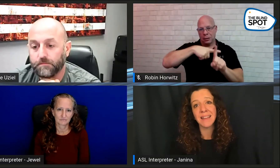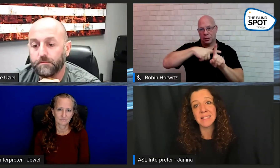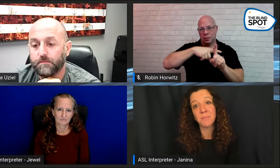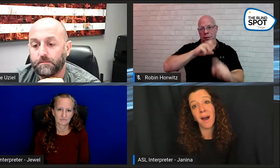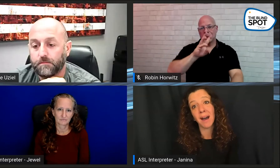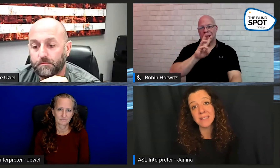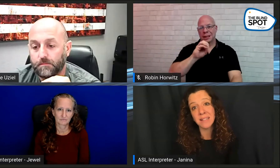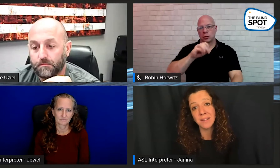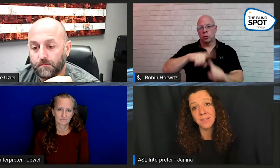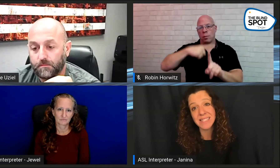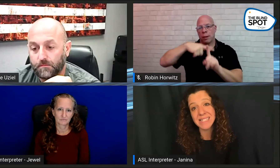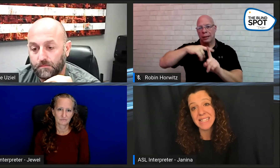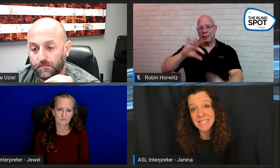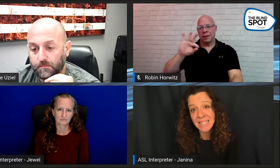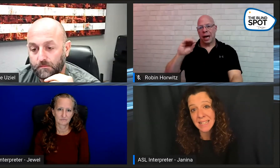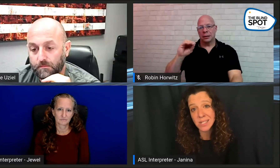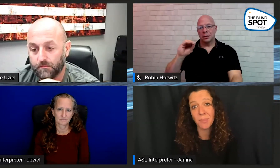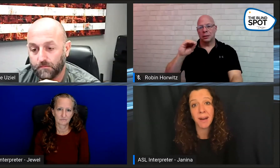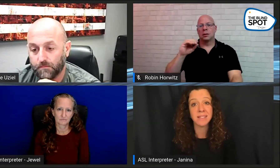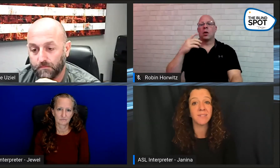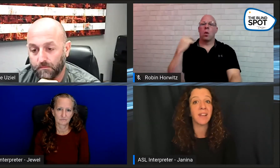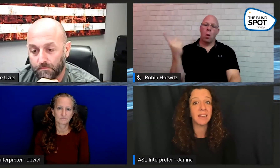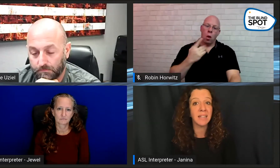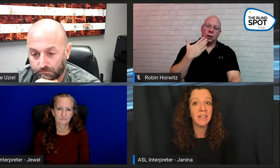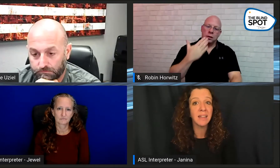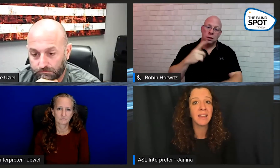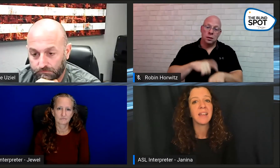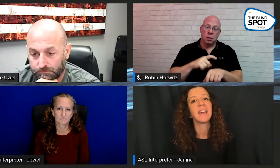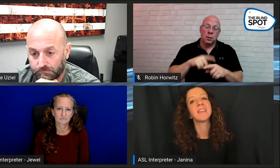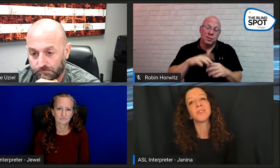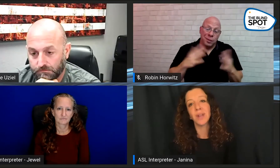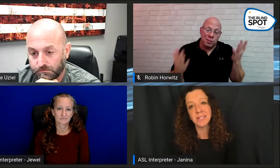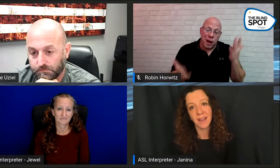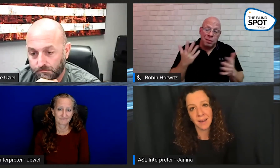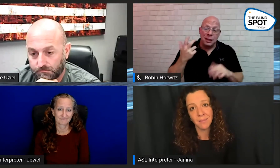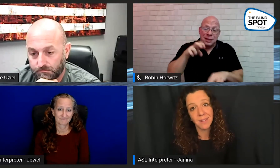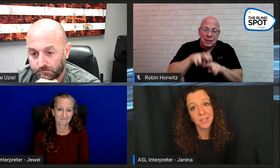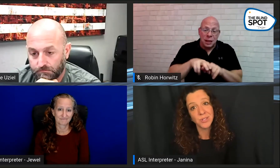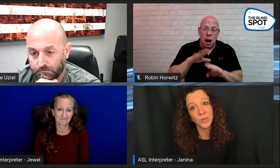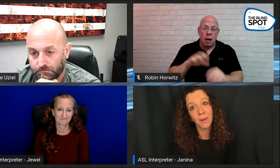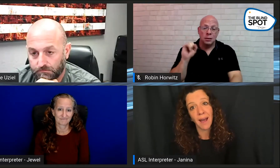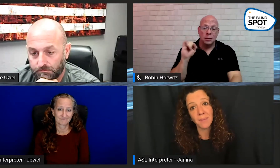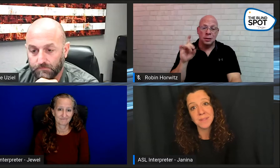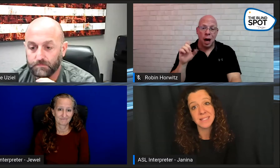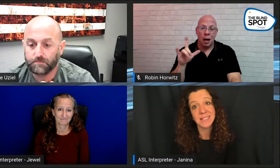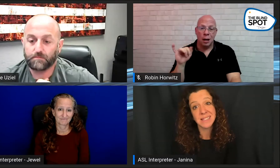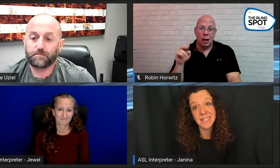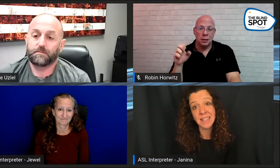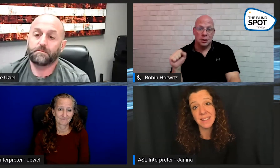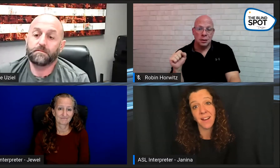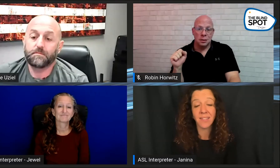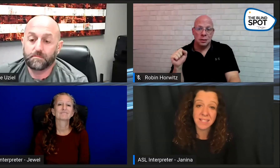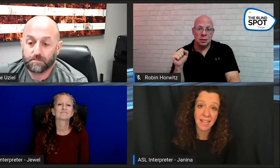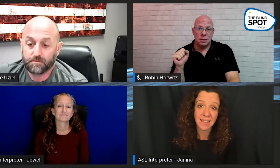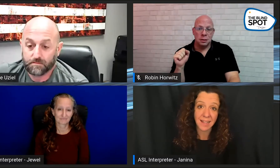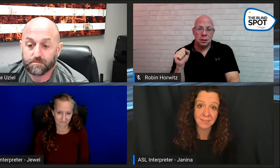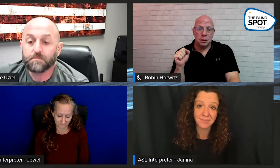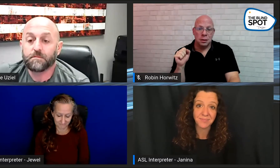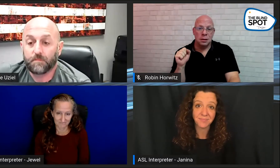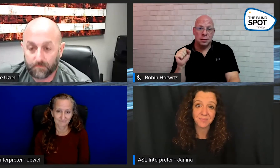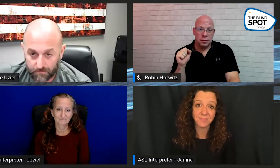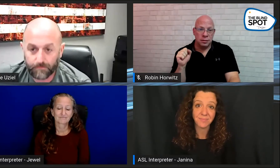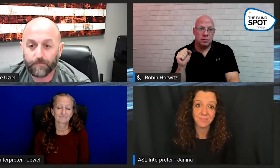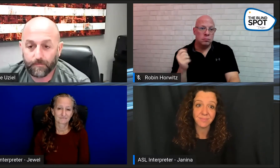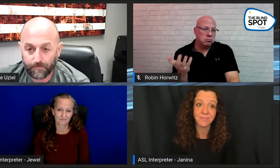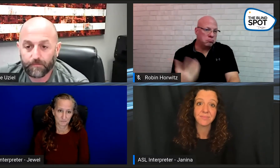Anytime it hits positive 60 to positive 90, it's a great time to perhaps sit on the sideline.